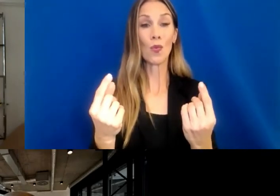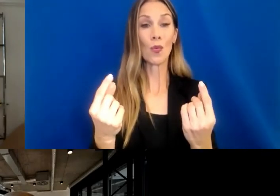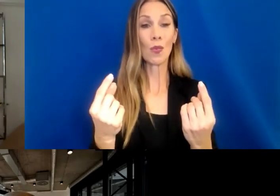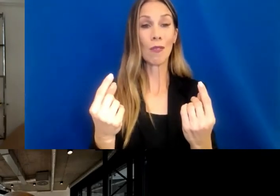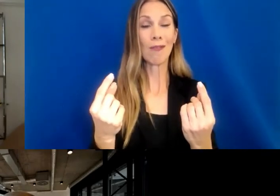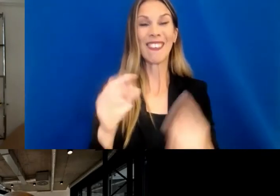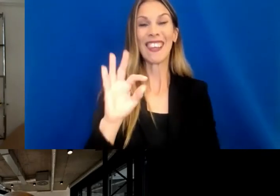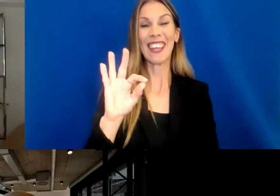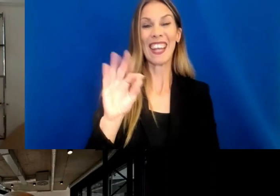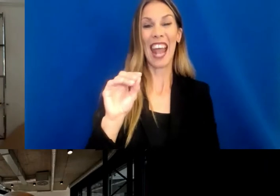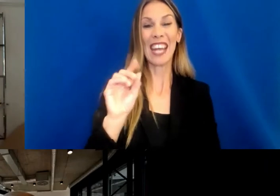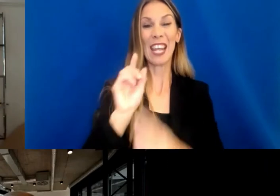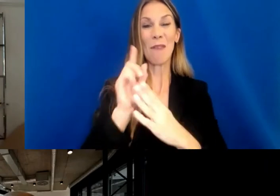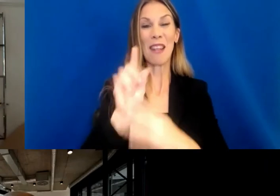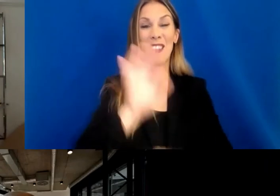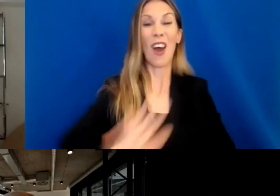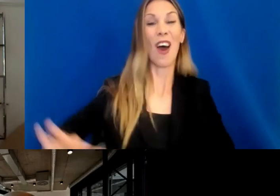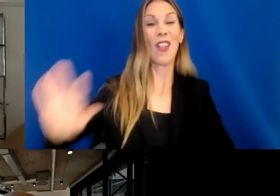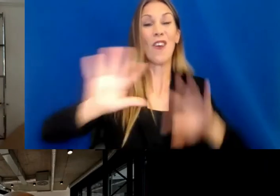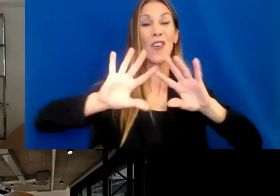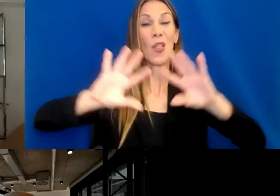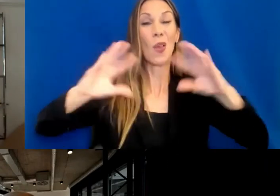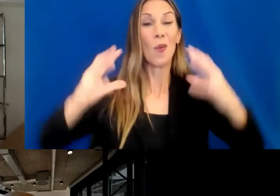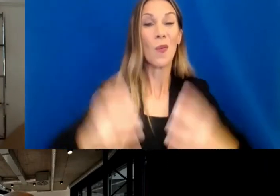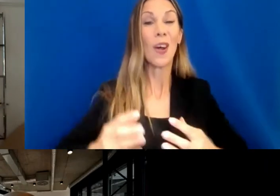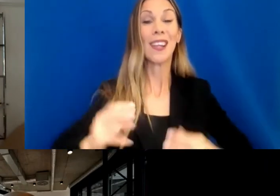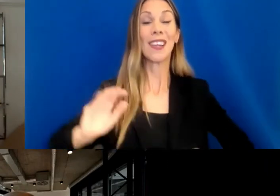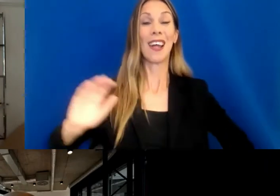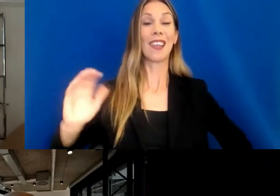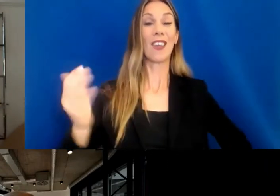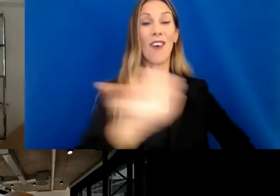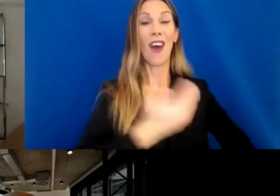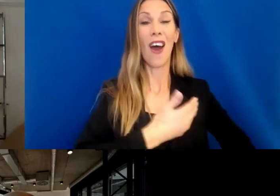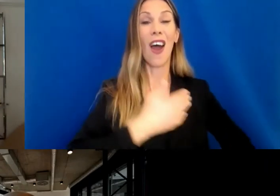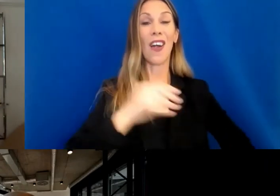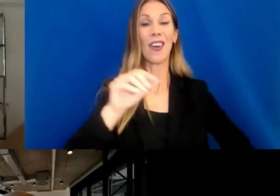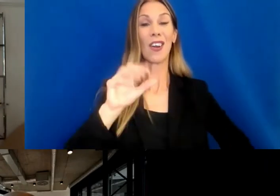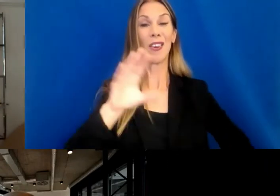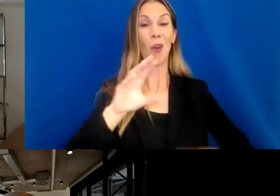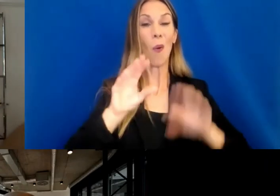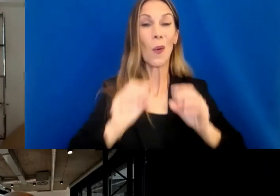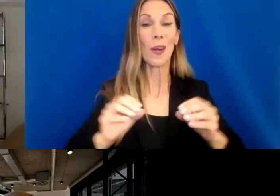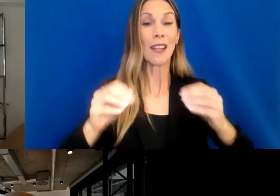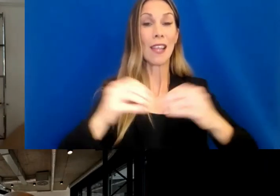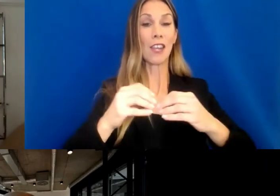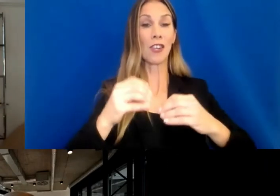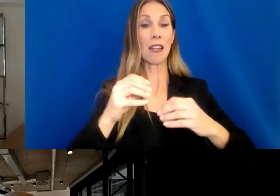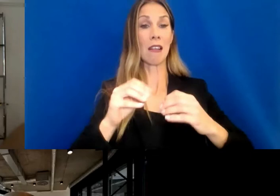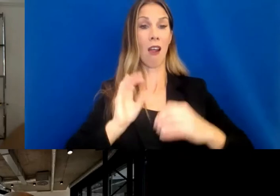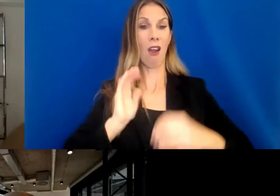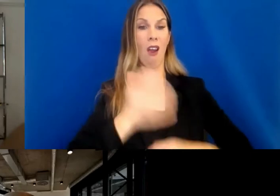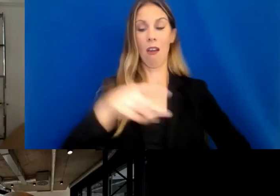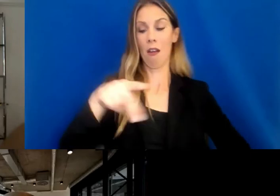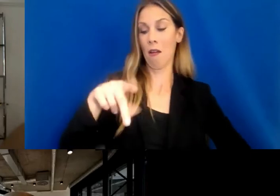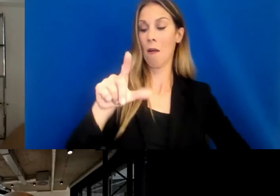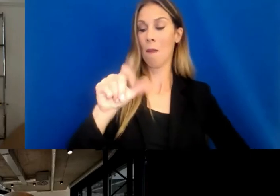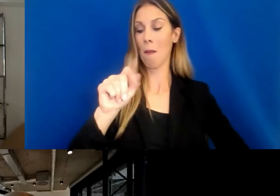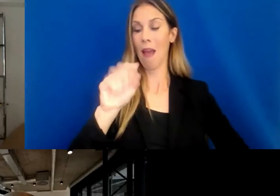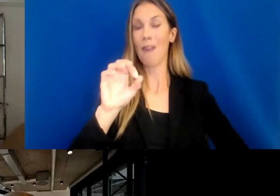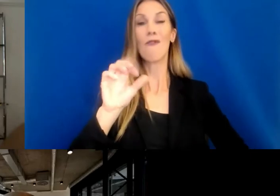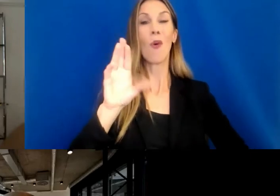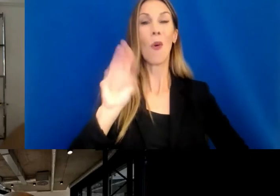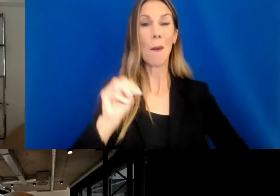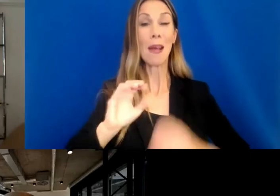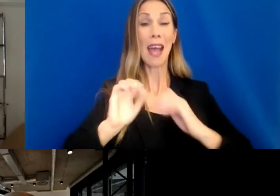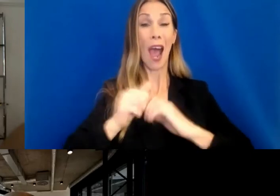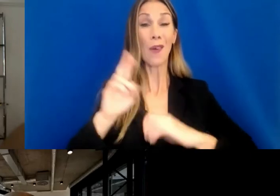90 minutes around the world here of what our platform is, how you will use it, how you're going to be supported. And what